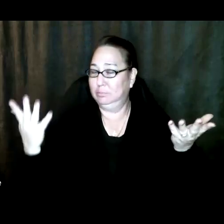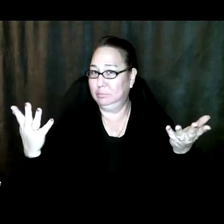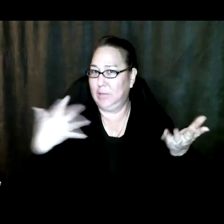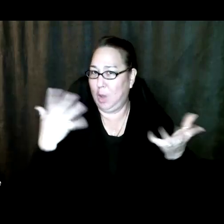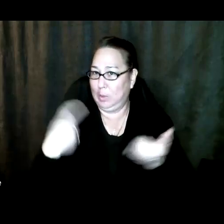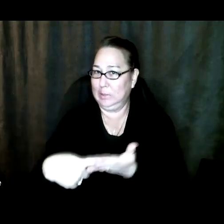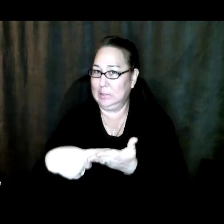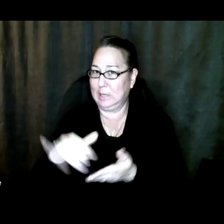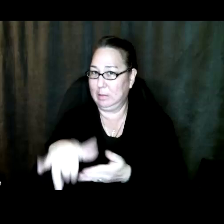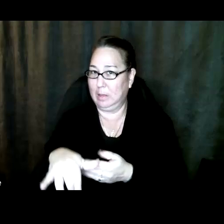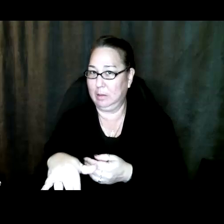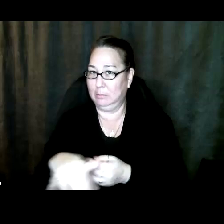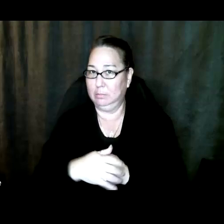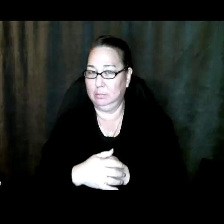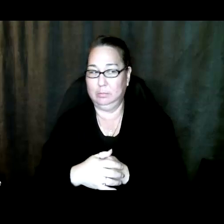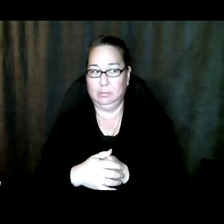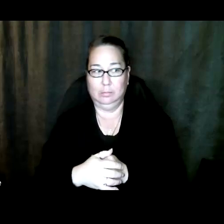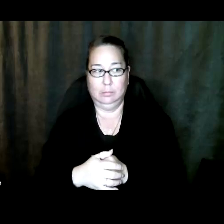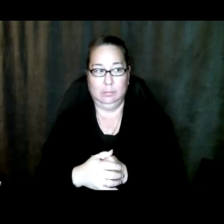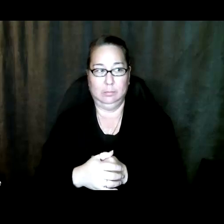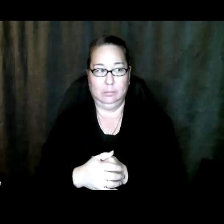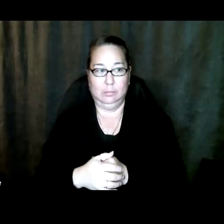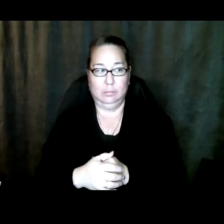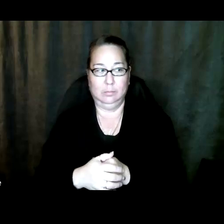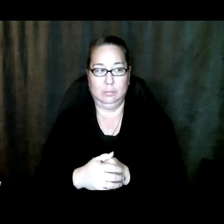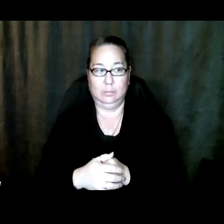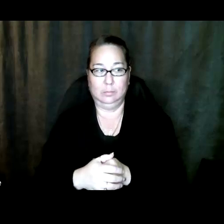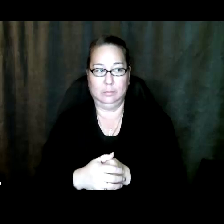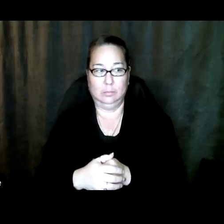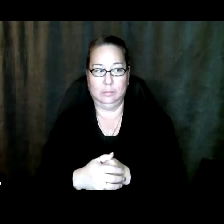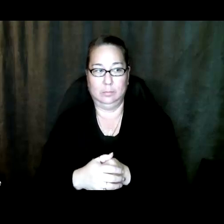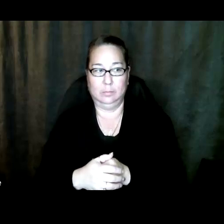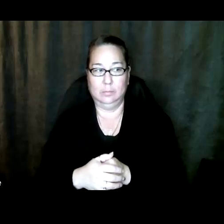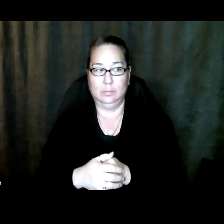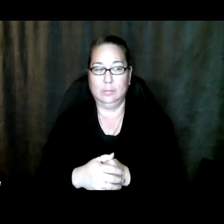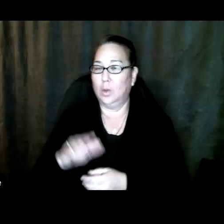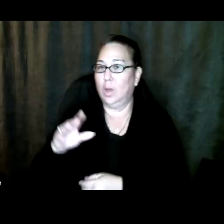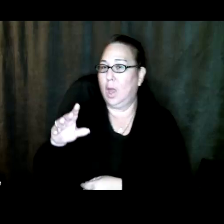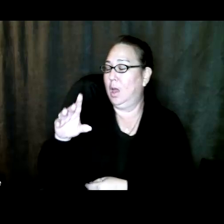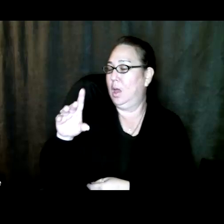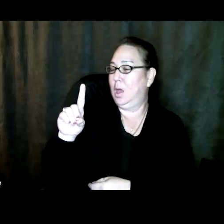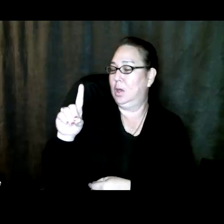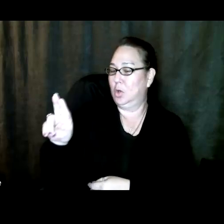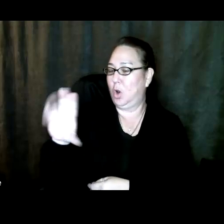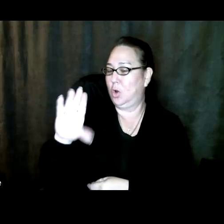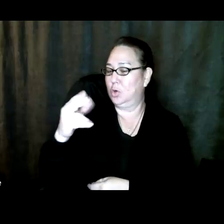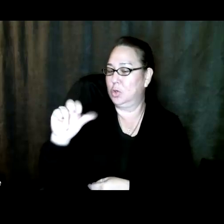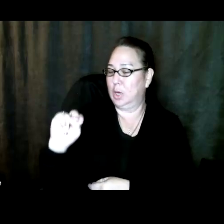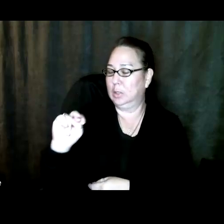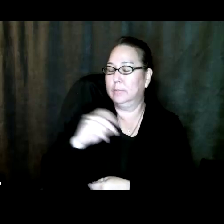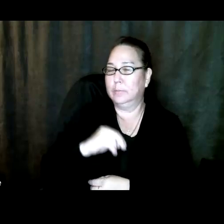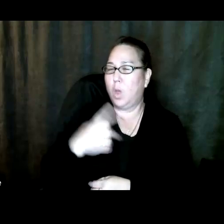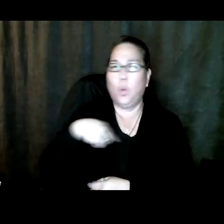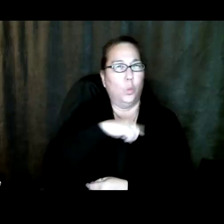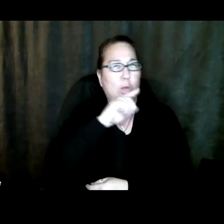Do we have information about that? We don't have any formal